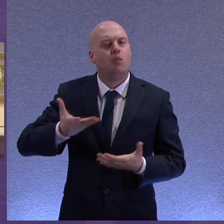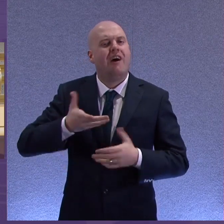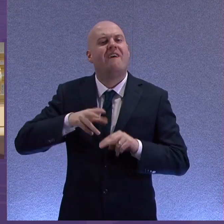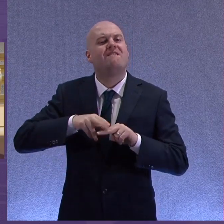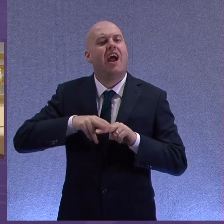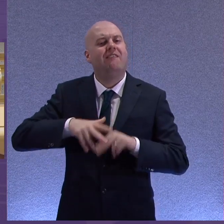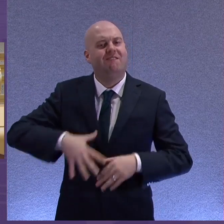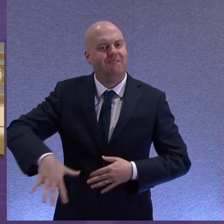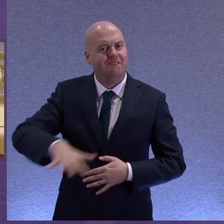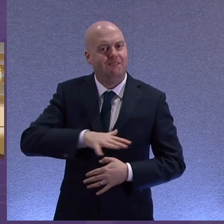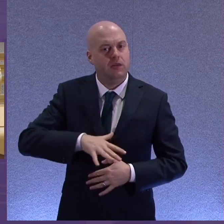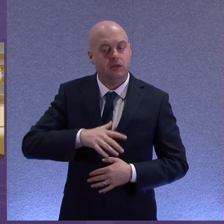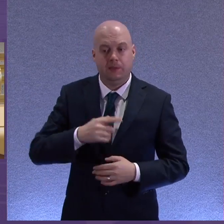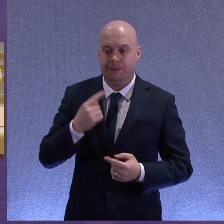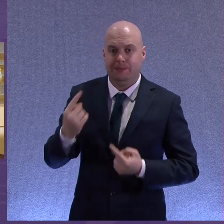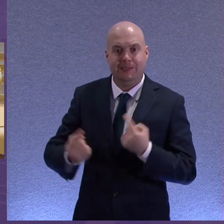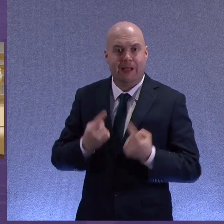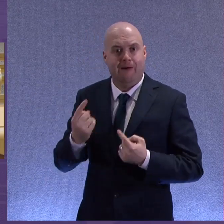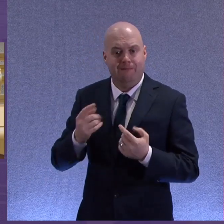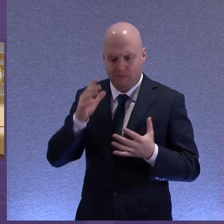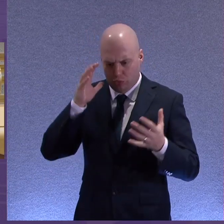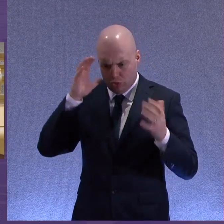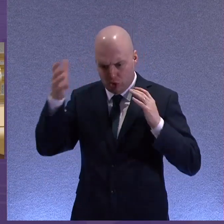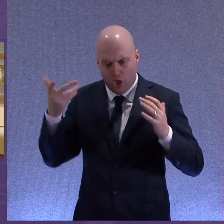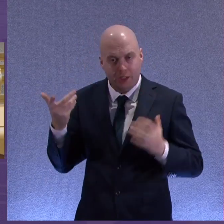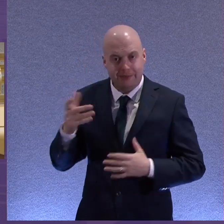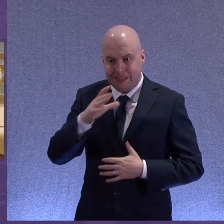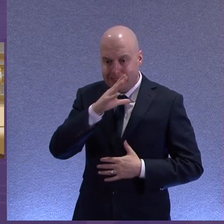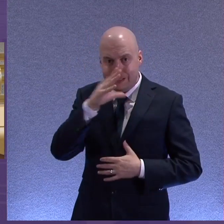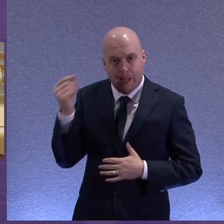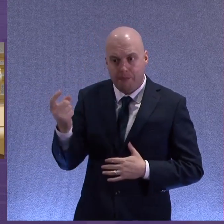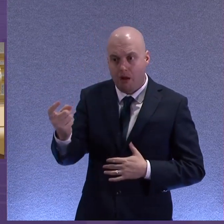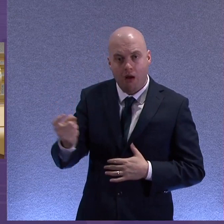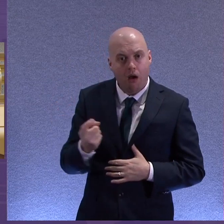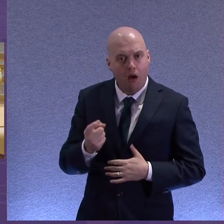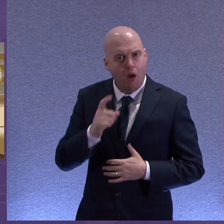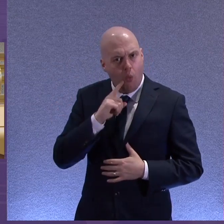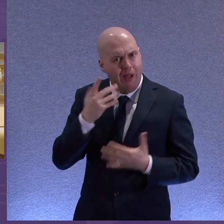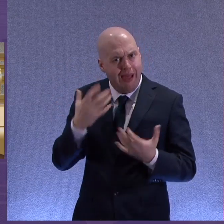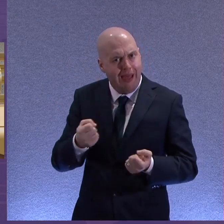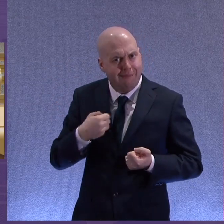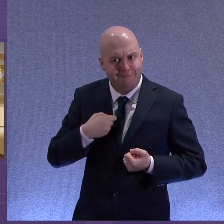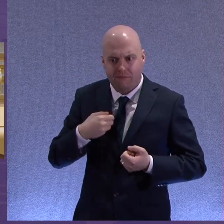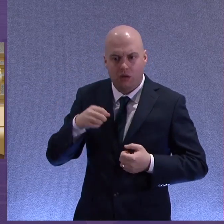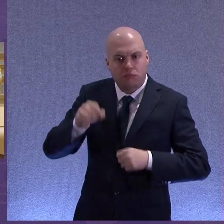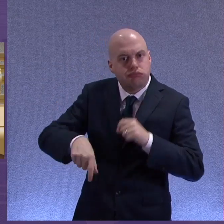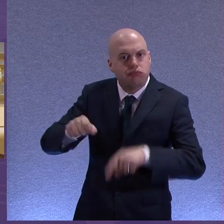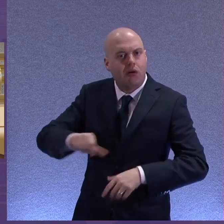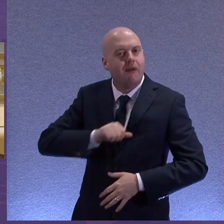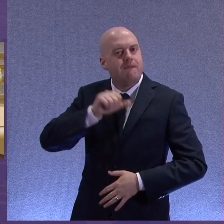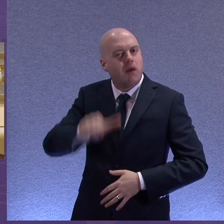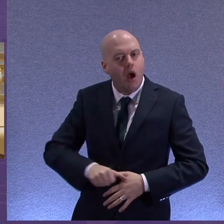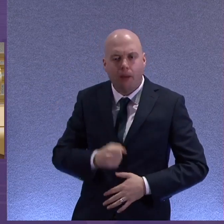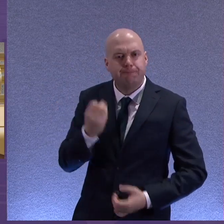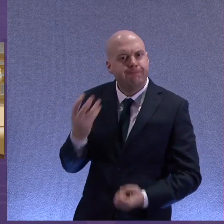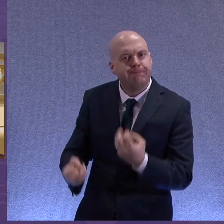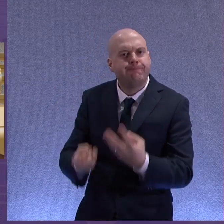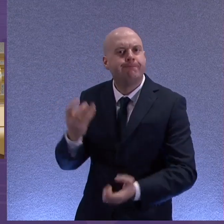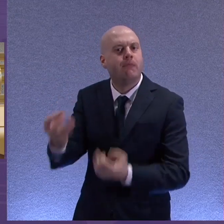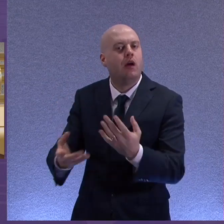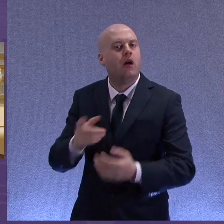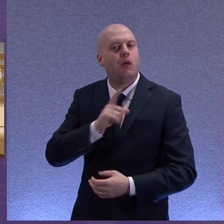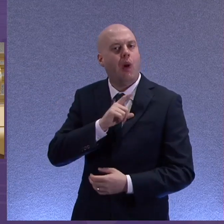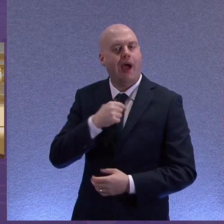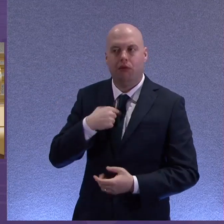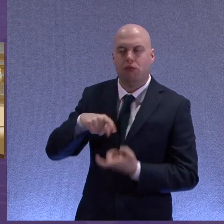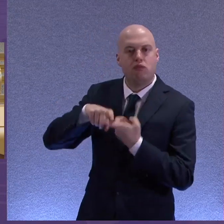labour to harvest crops in the summer season due to the fact that the normal migrant workers they depend upon may not be able to travel